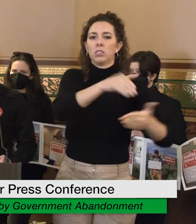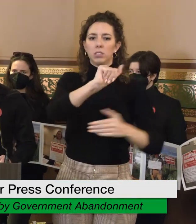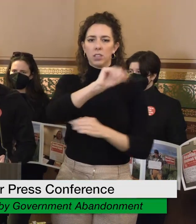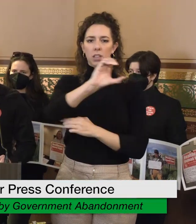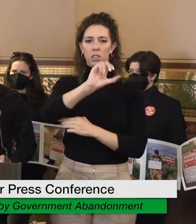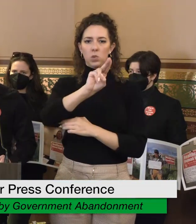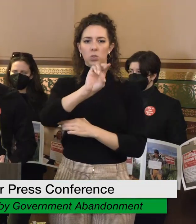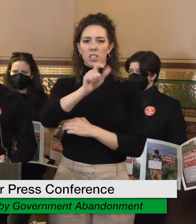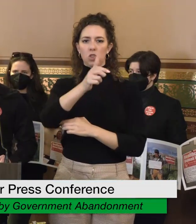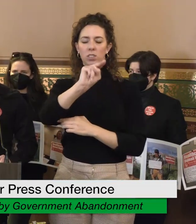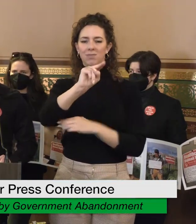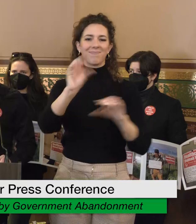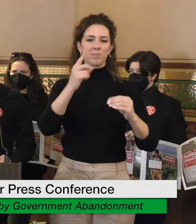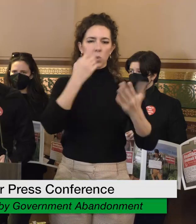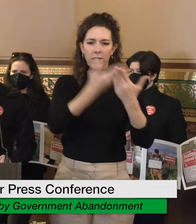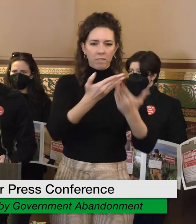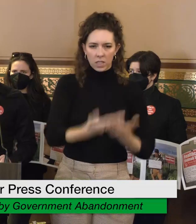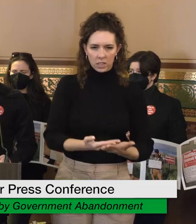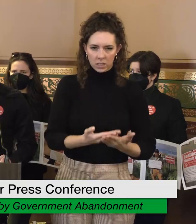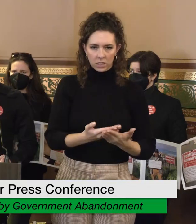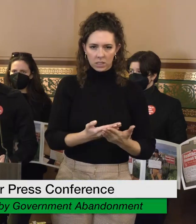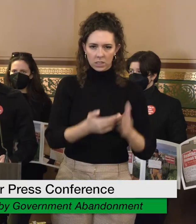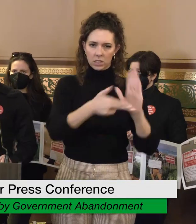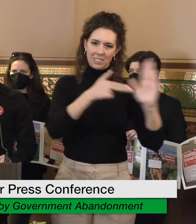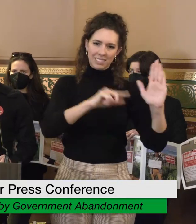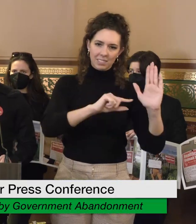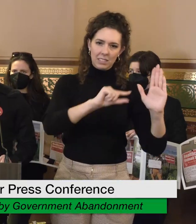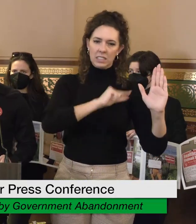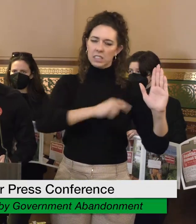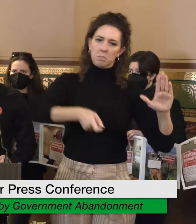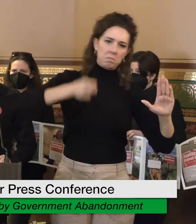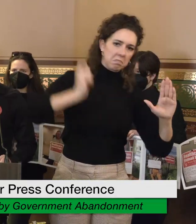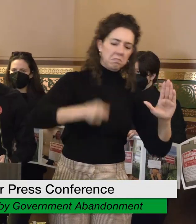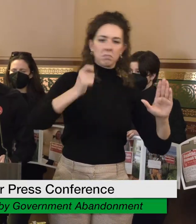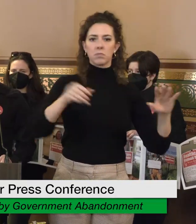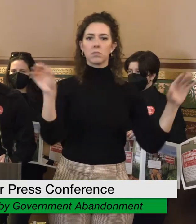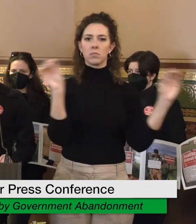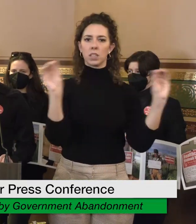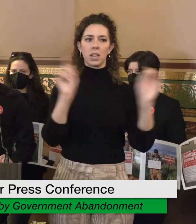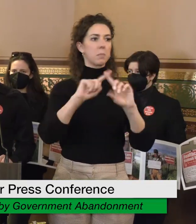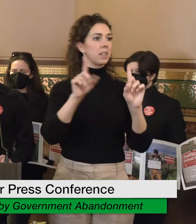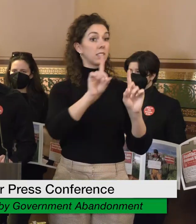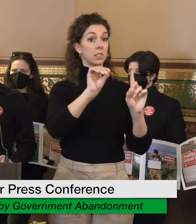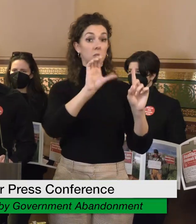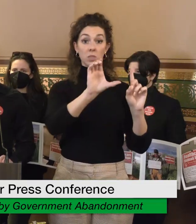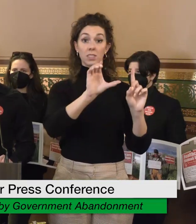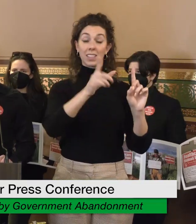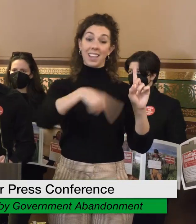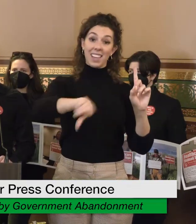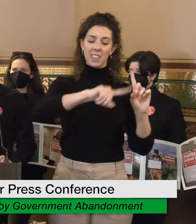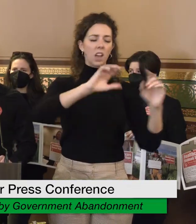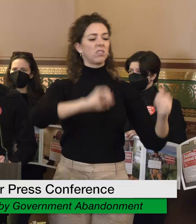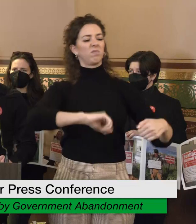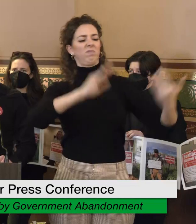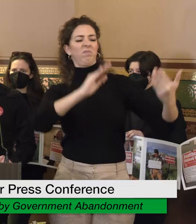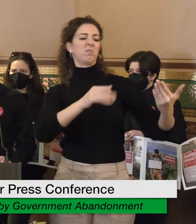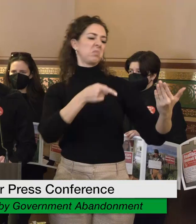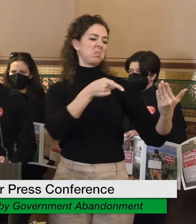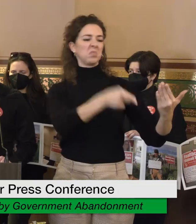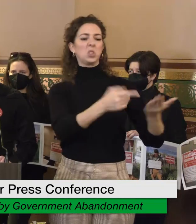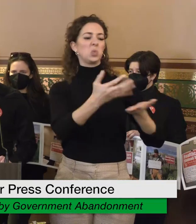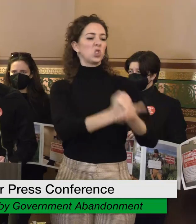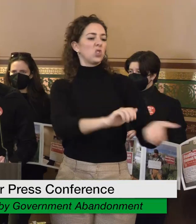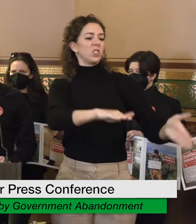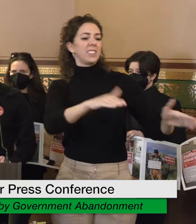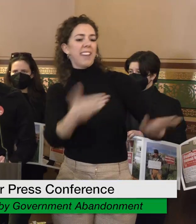even convicted. Here in Vermont, without even being found guilty, the unchecked Department of Corrections treated me like I deserved the death